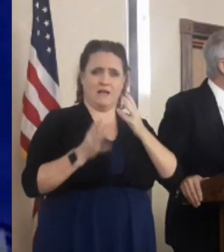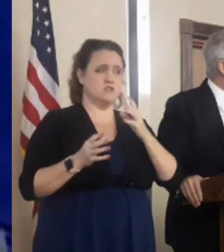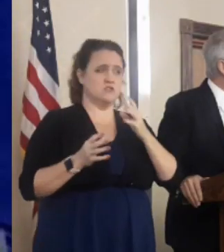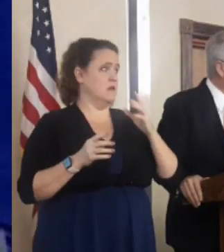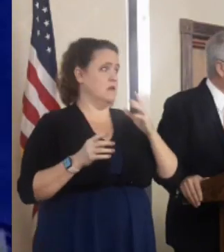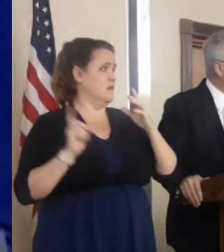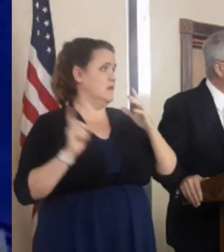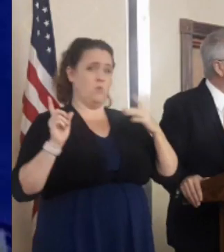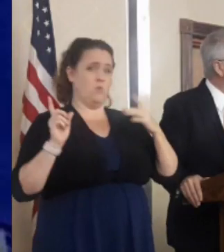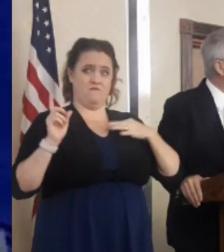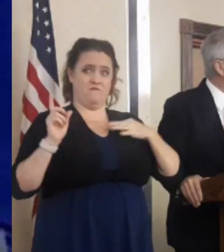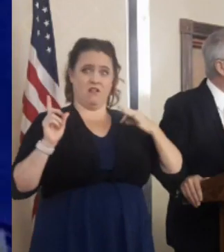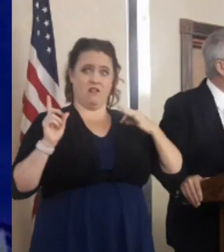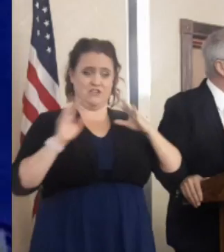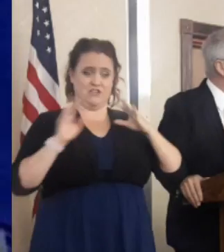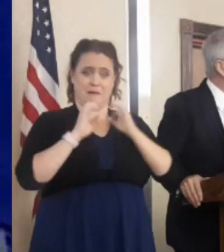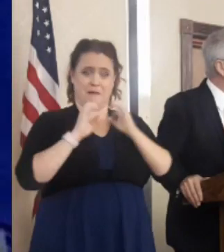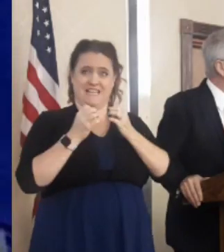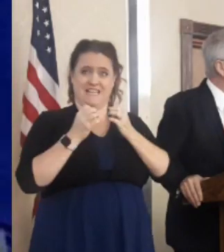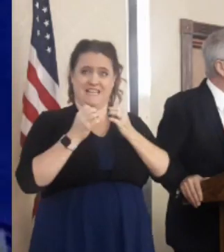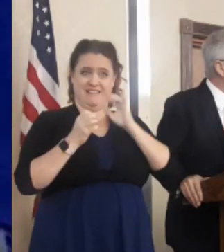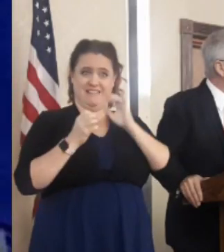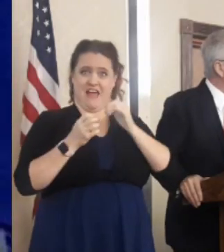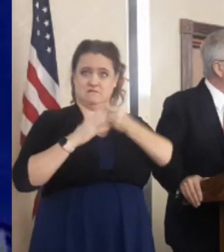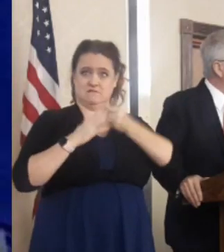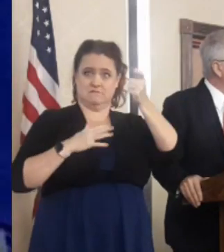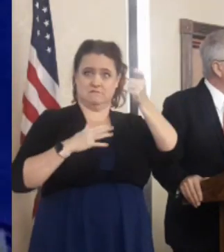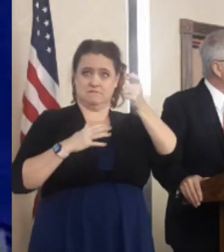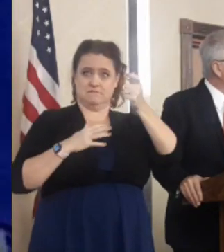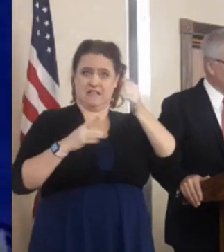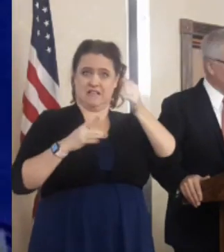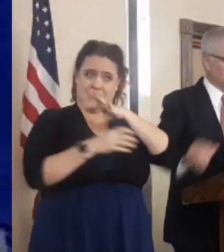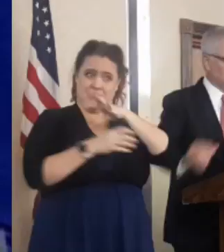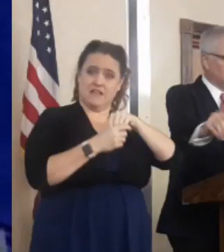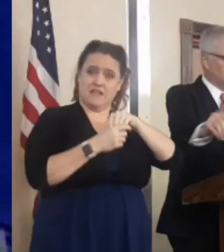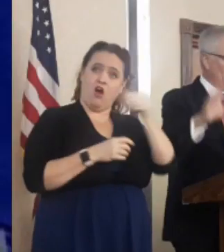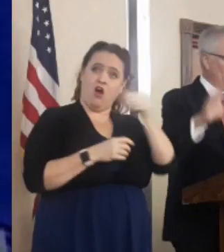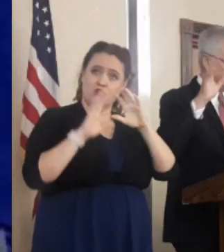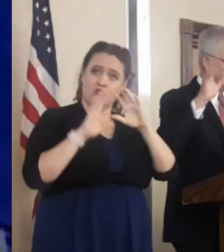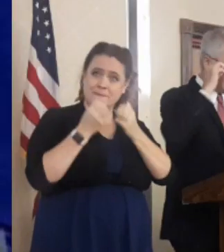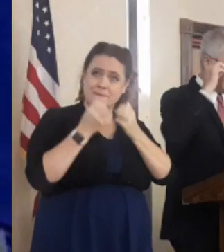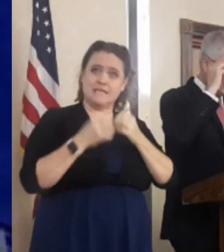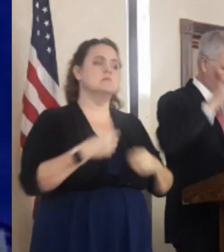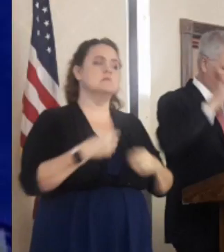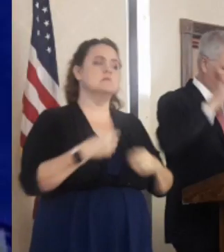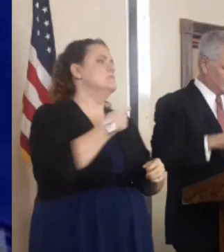Correct. Did you roll that into another committee function? No, one of the things I'm